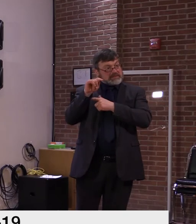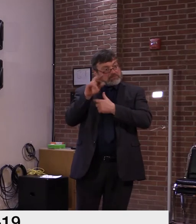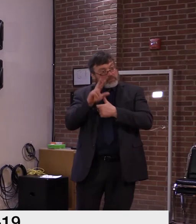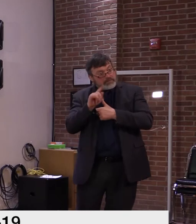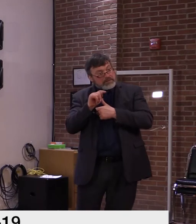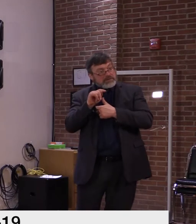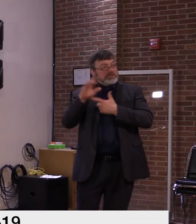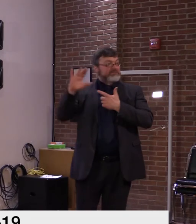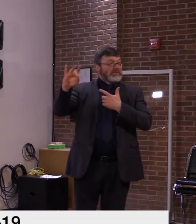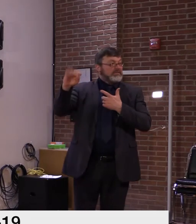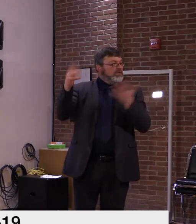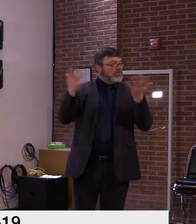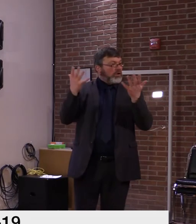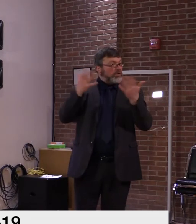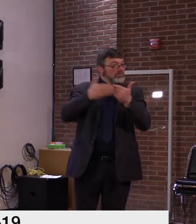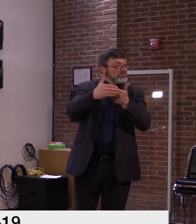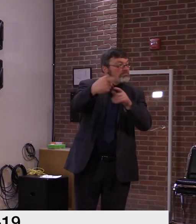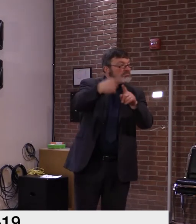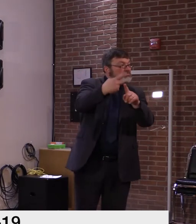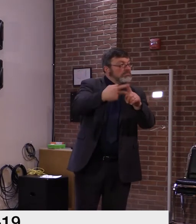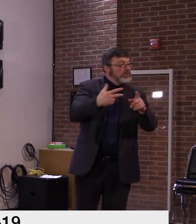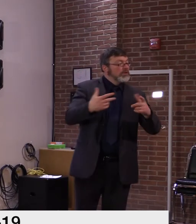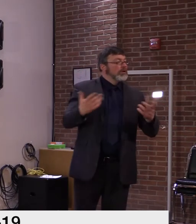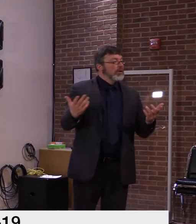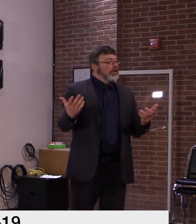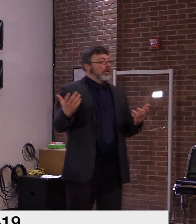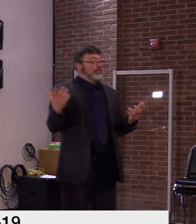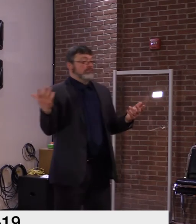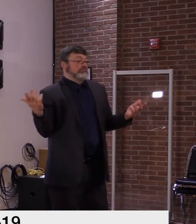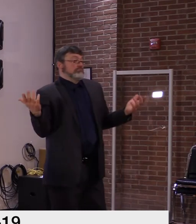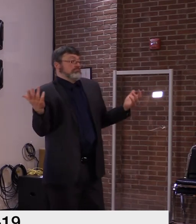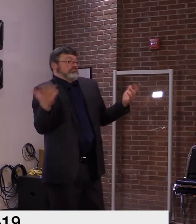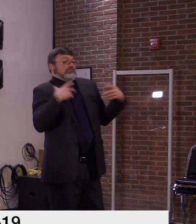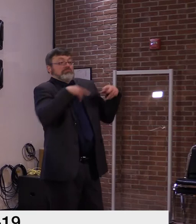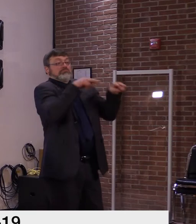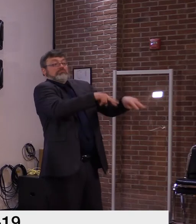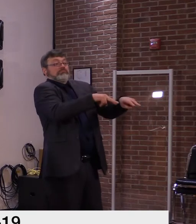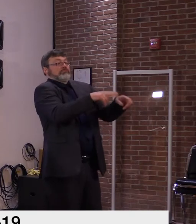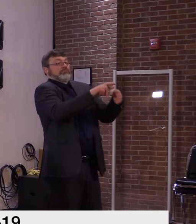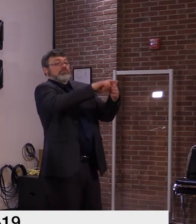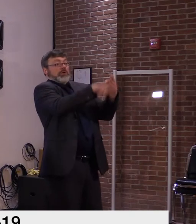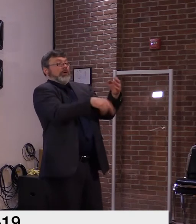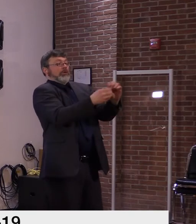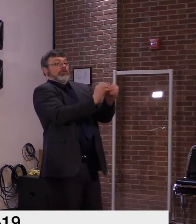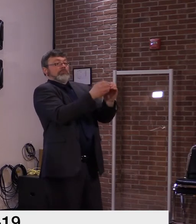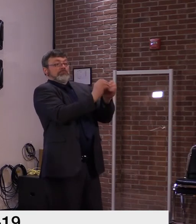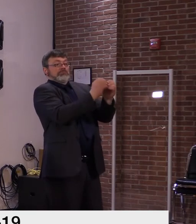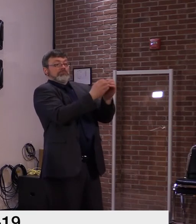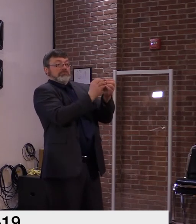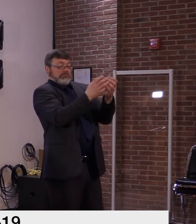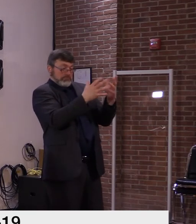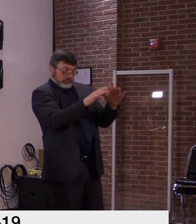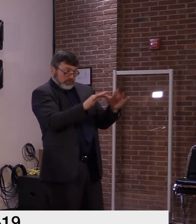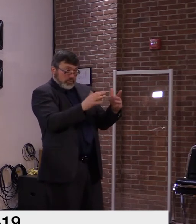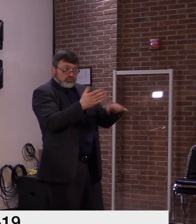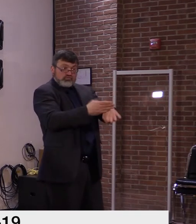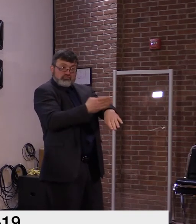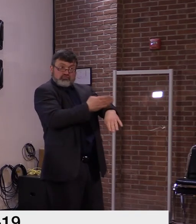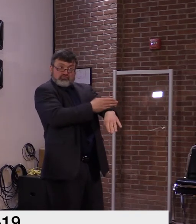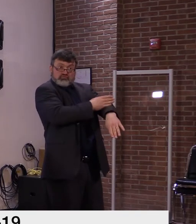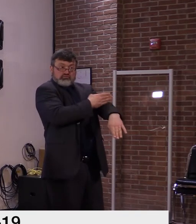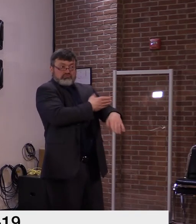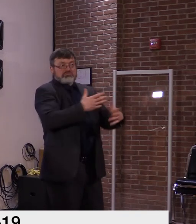our guidance would adapt accordingly. I also would just point out, you mentioned the CDC guidance. The CDC guidance is advisory in that